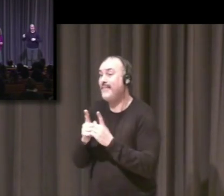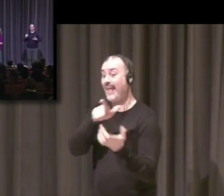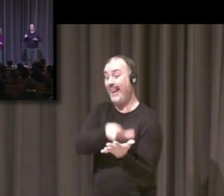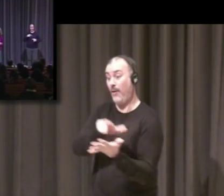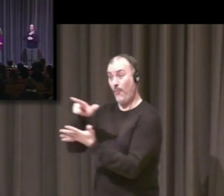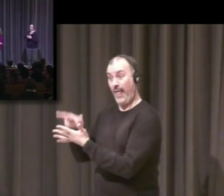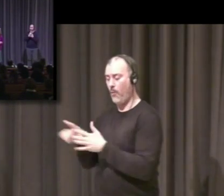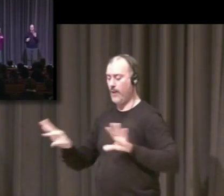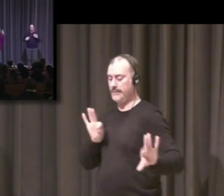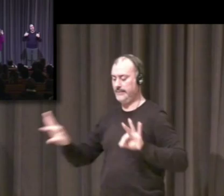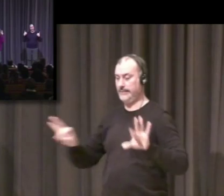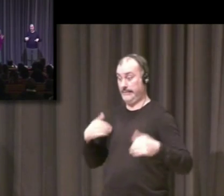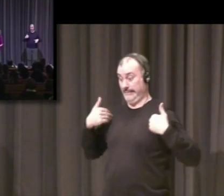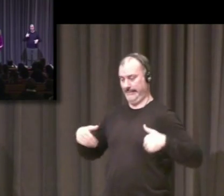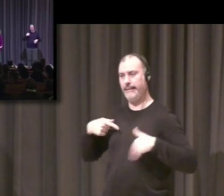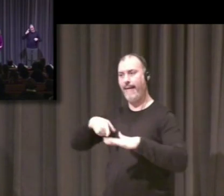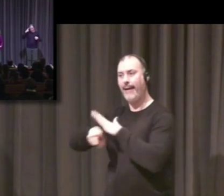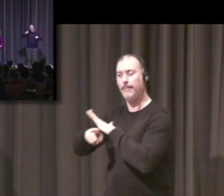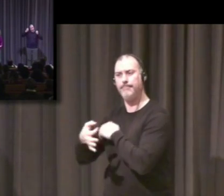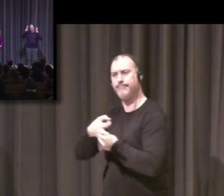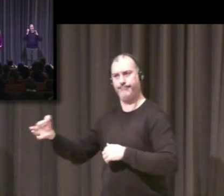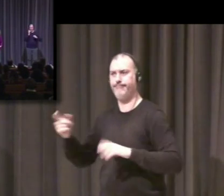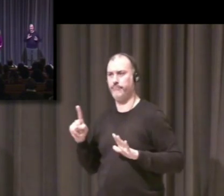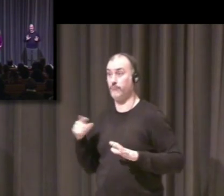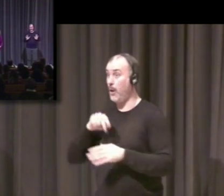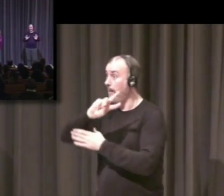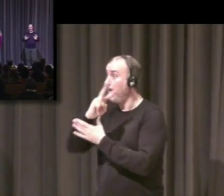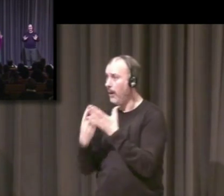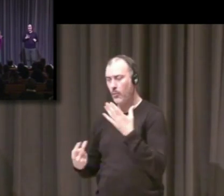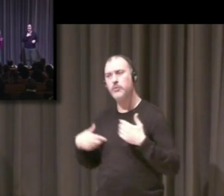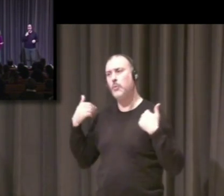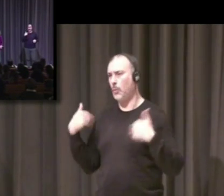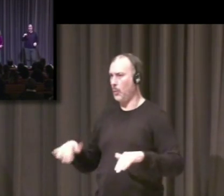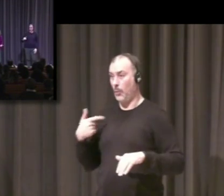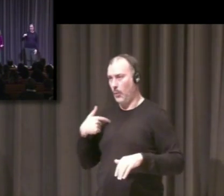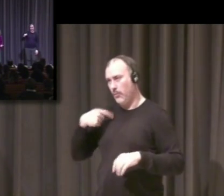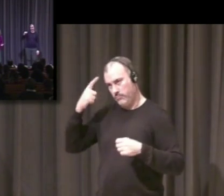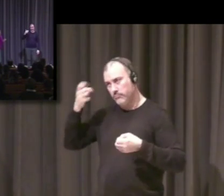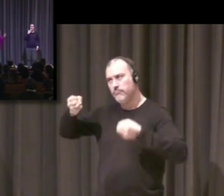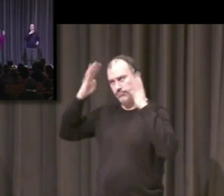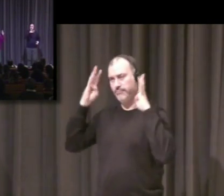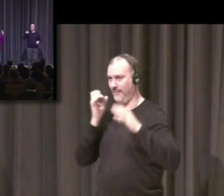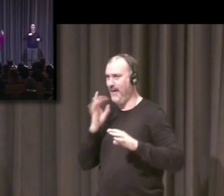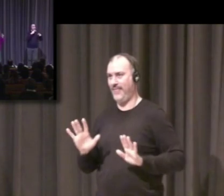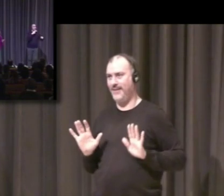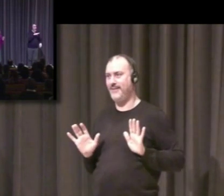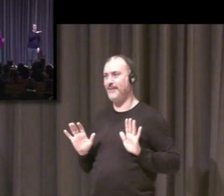you're a bilingual person, if you speak Catalan and you speak Spanish, you are a bilingual person.